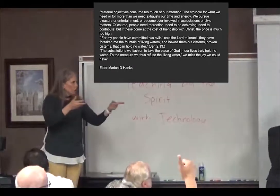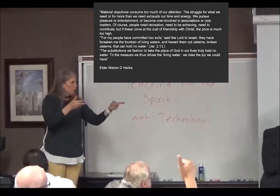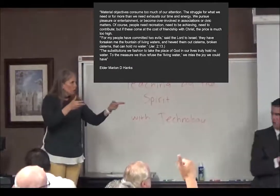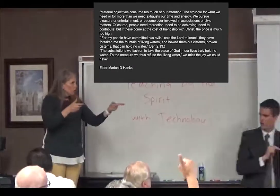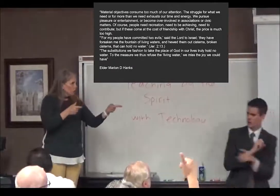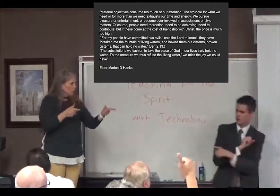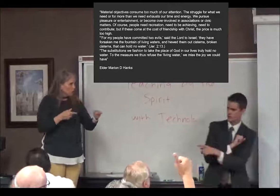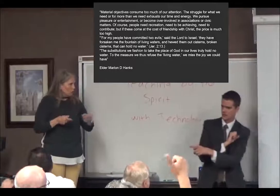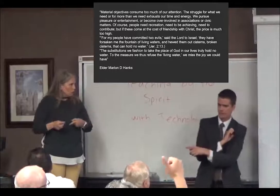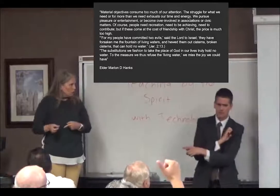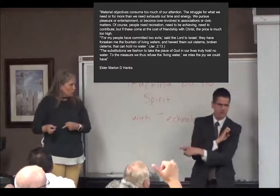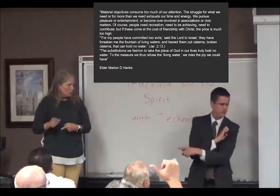about over here, low vision over here?